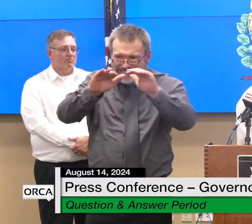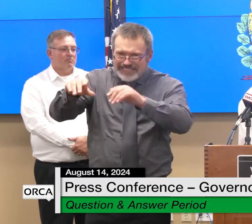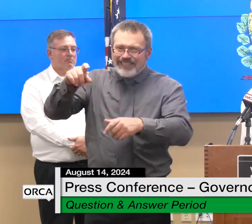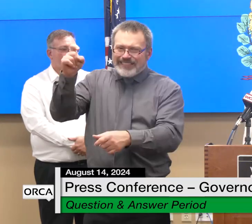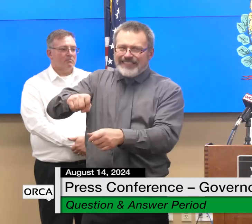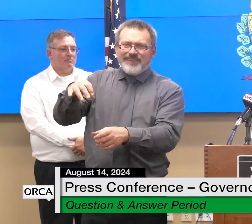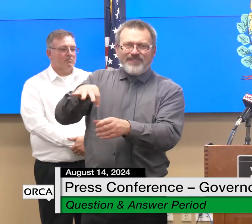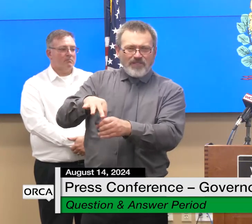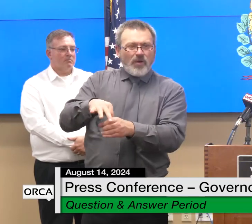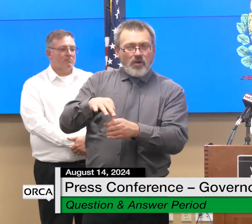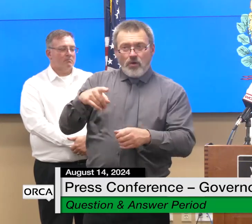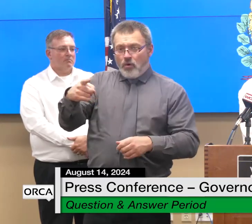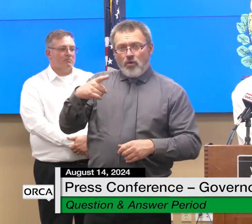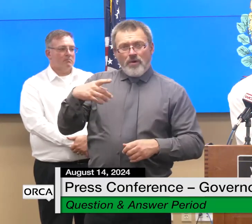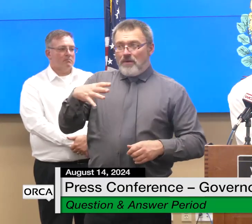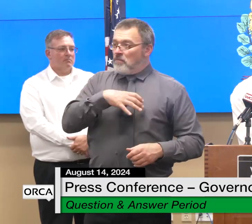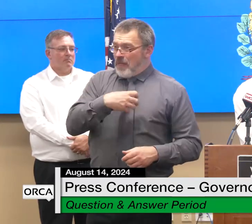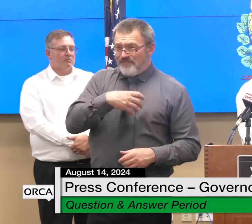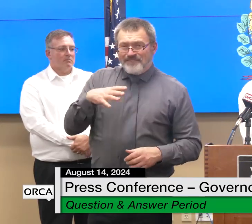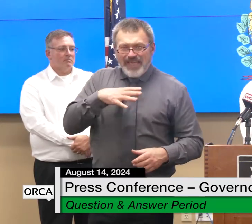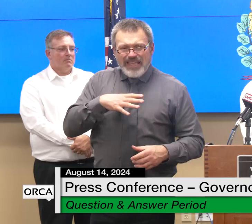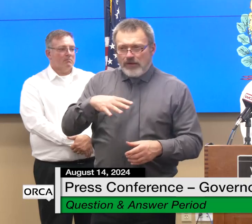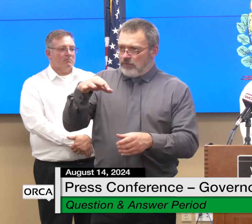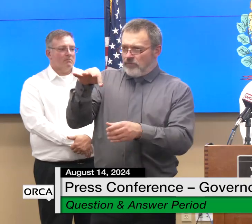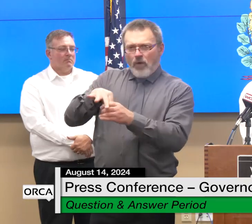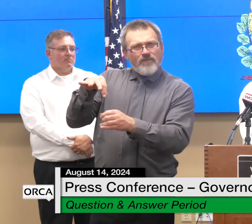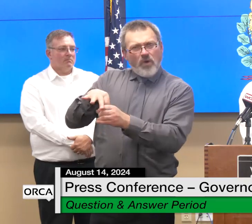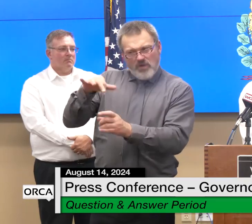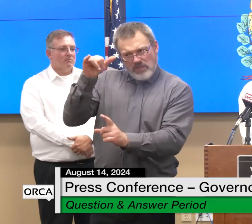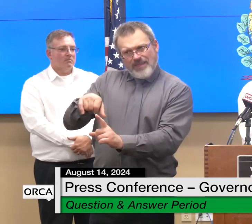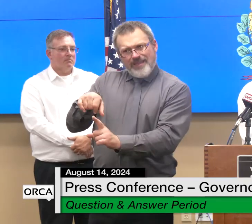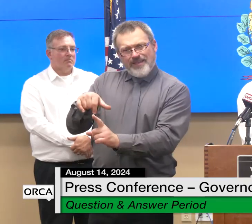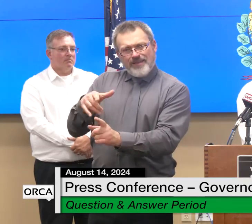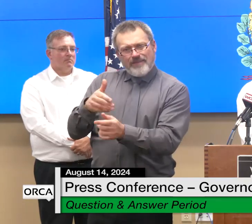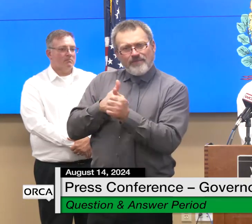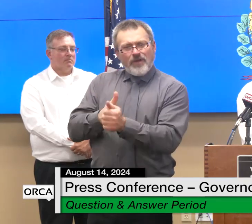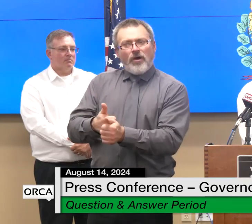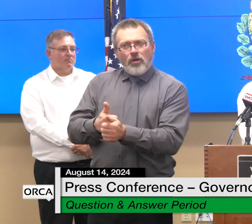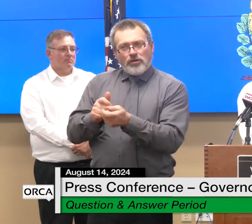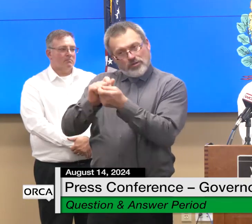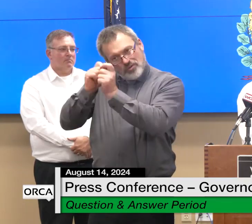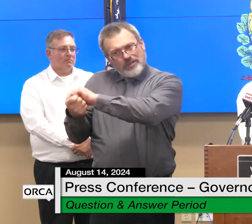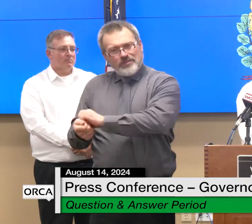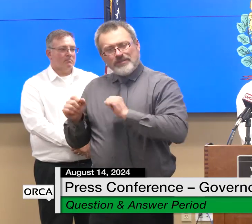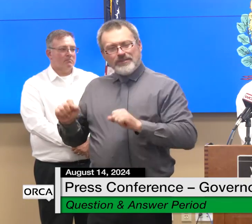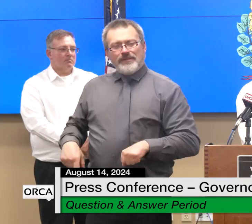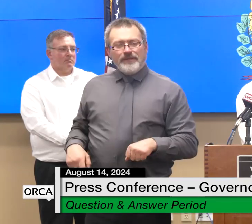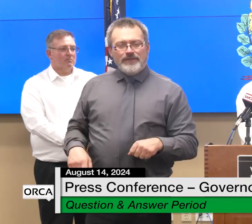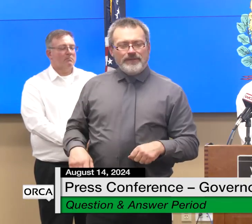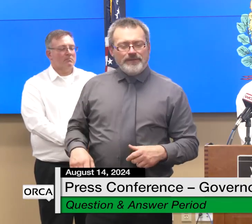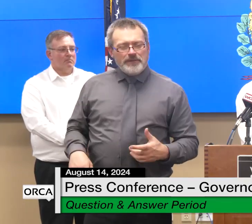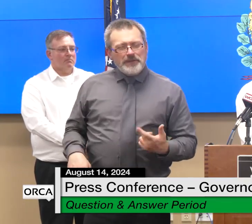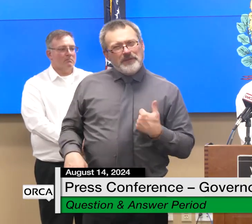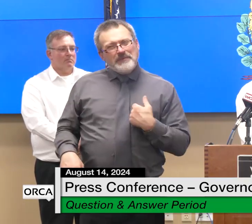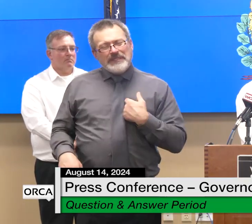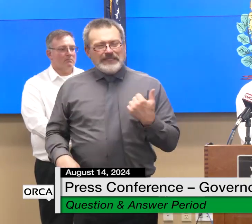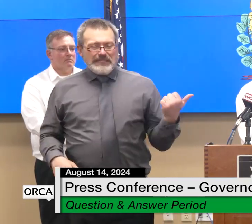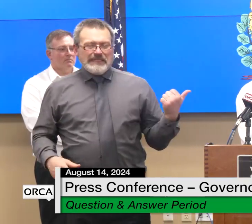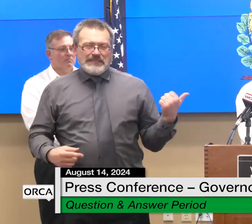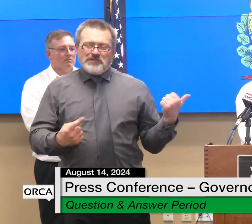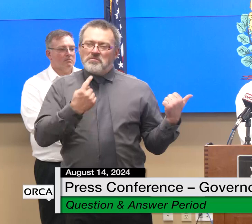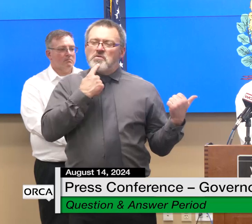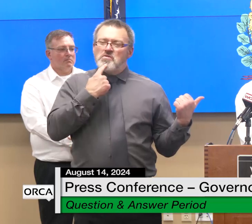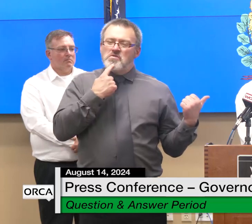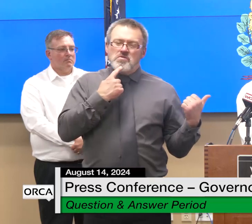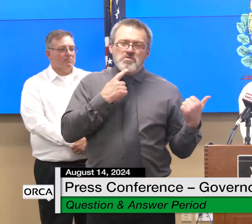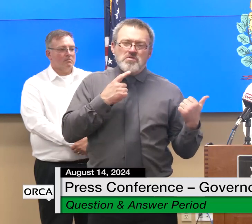if that's what their issue is. So, you know, there's another opportunity in the general, but I was disappointed in the turnout. What